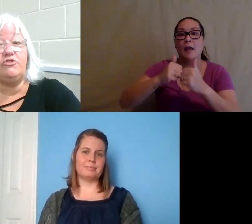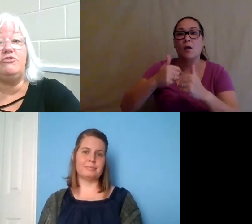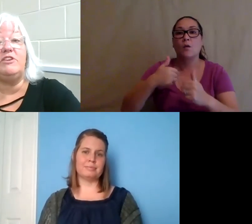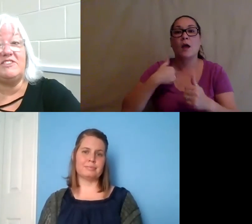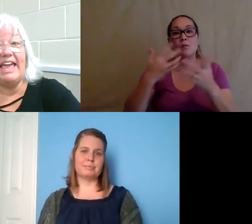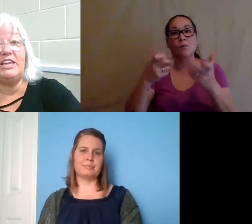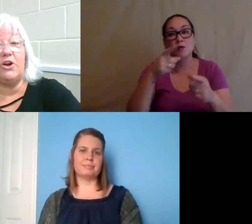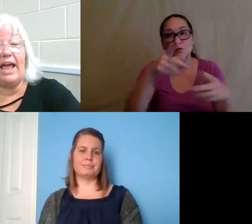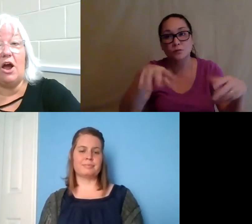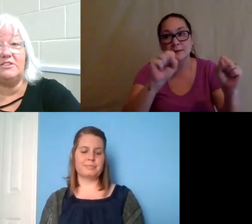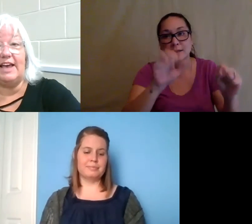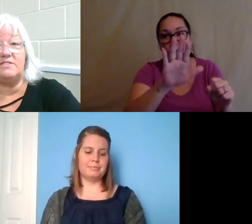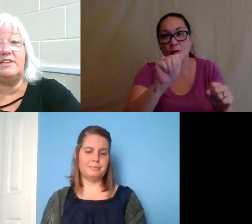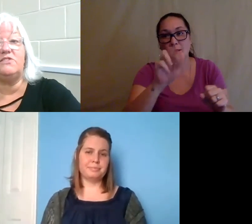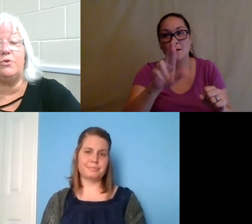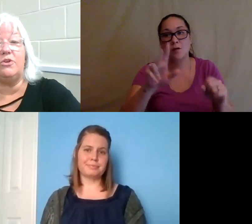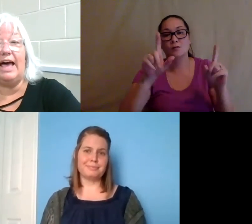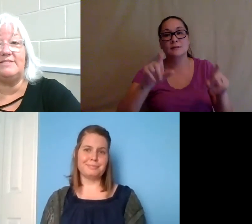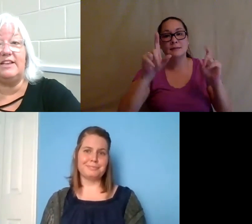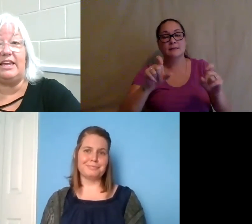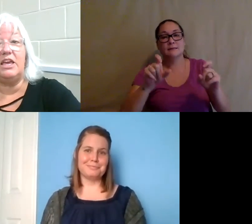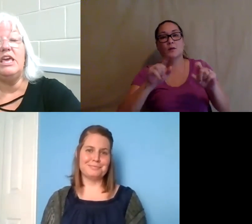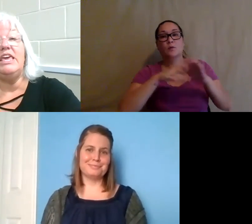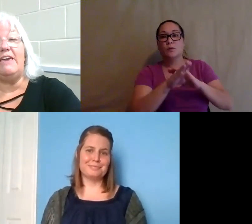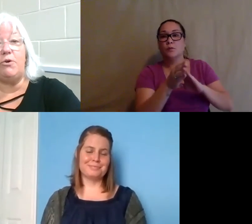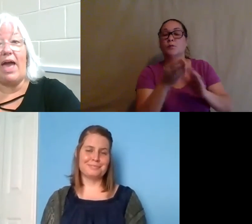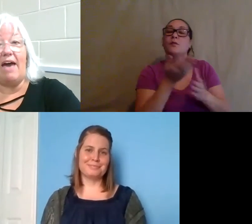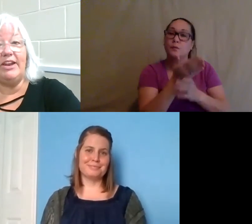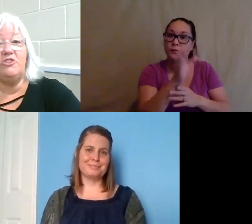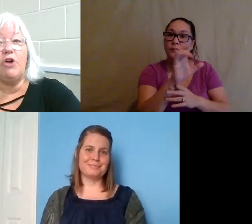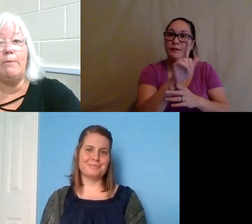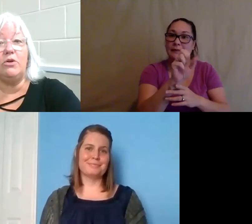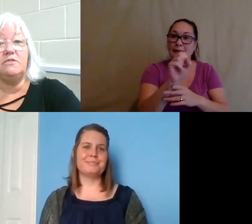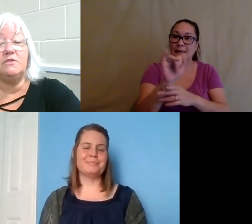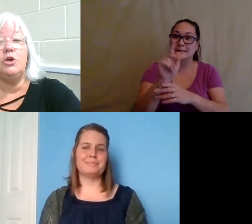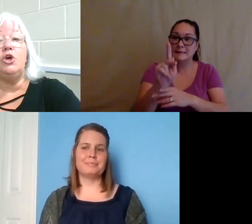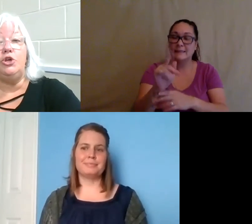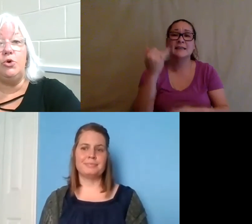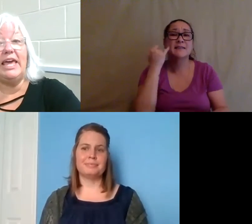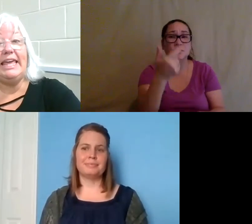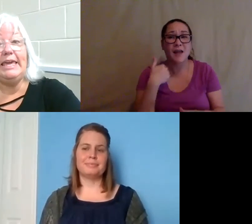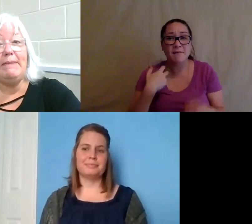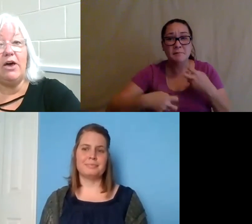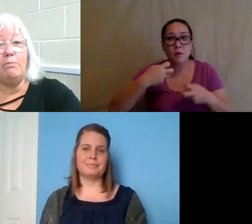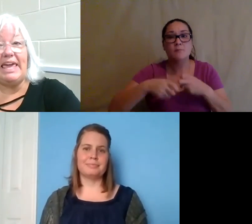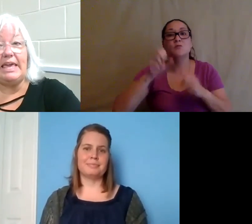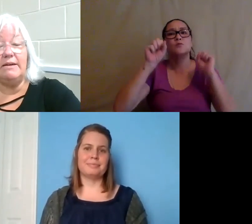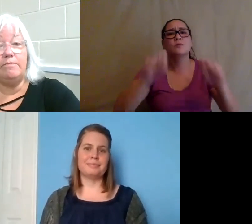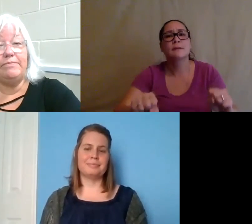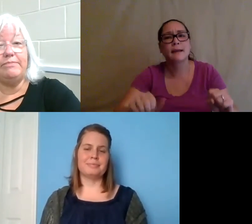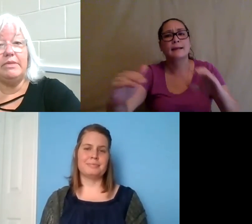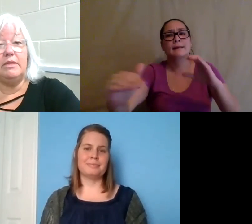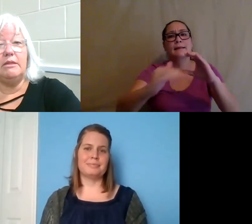Albritton wants you to take your AR test, is through ClassLink. If you have any troubles, you can email